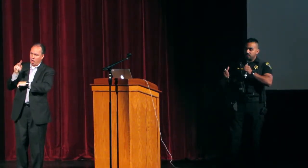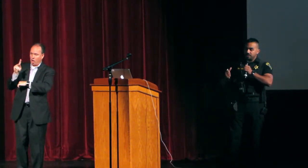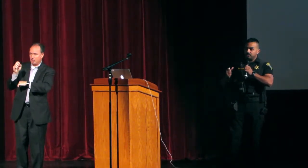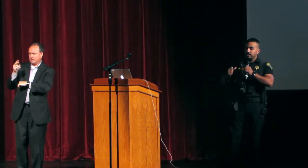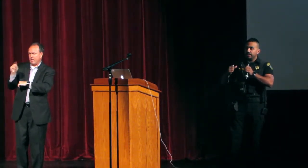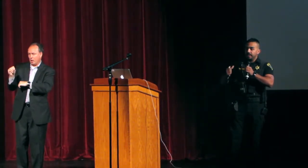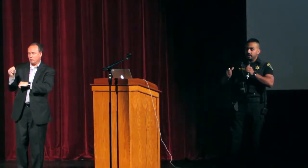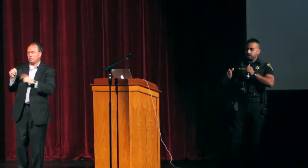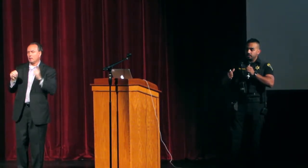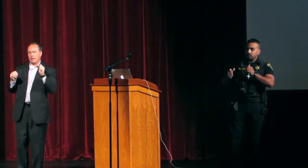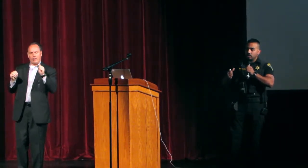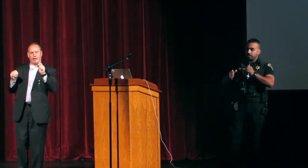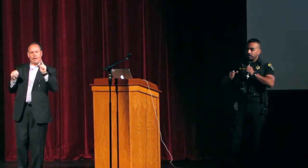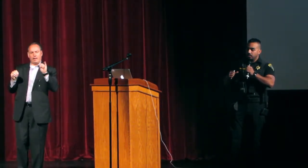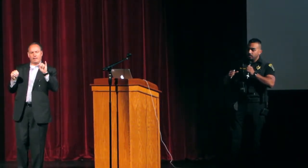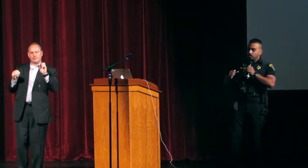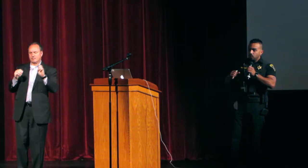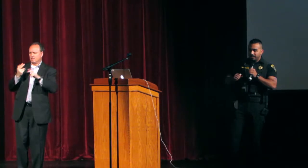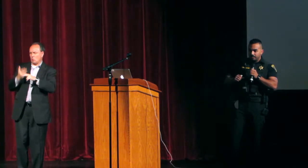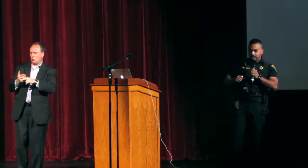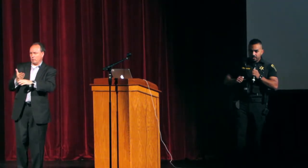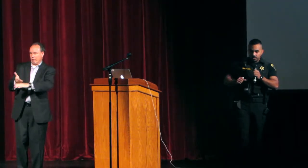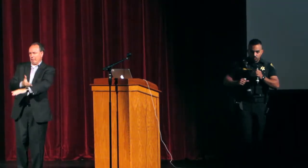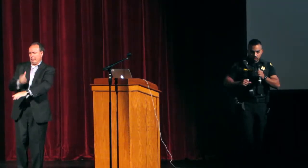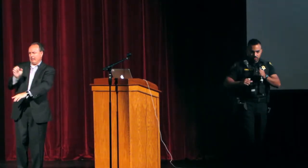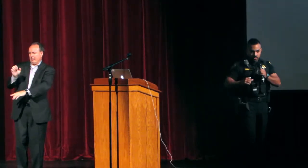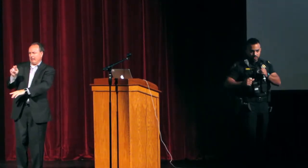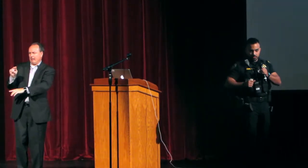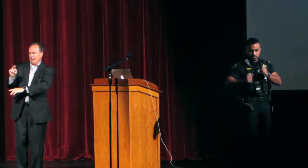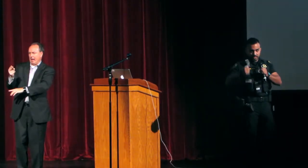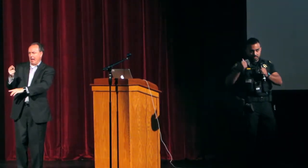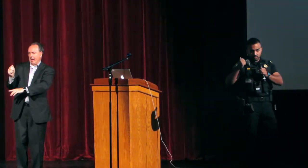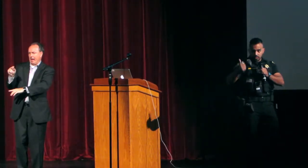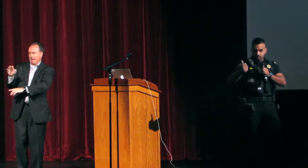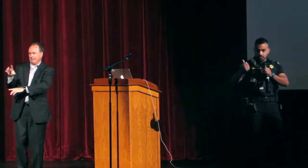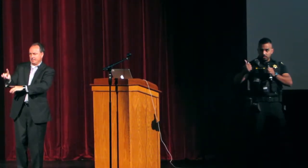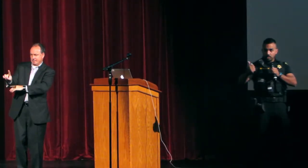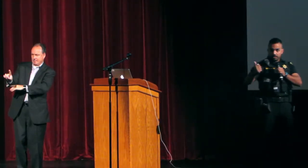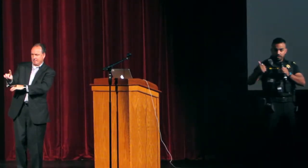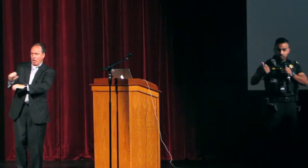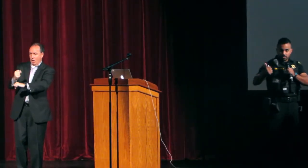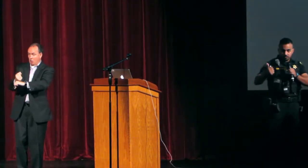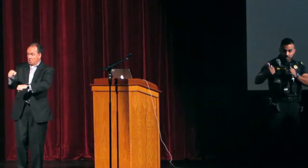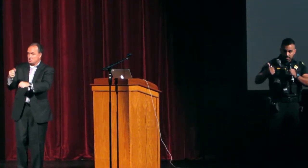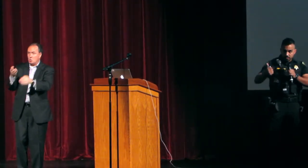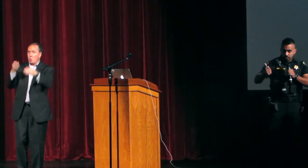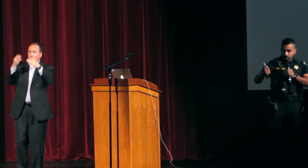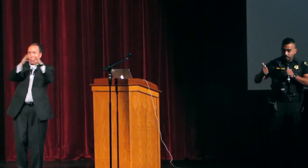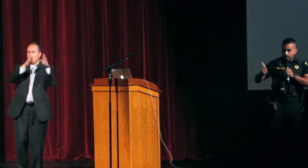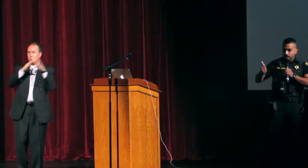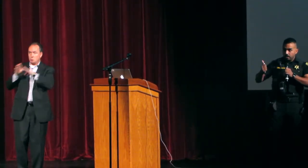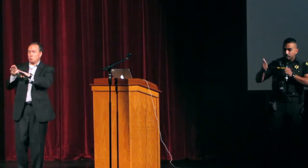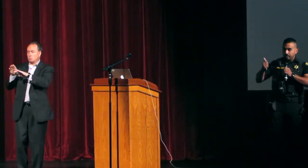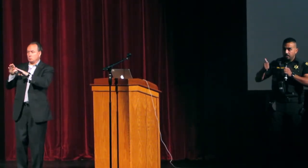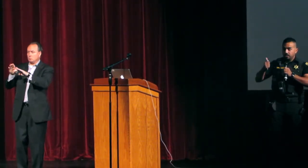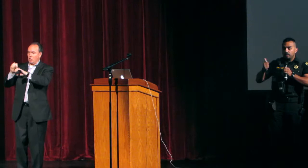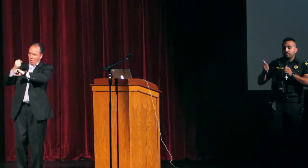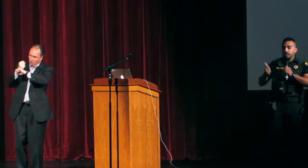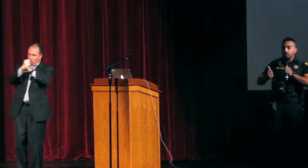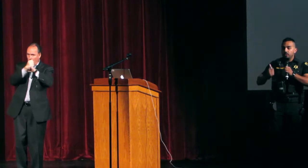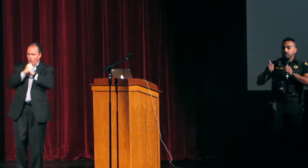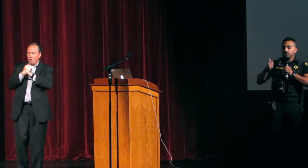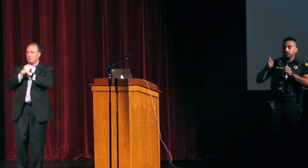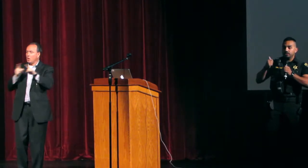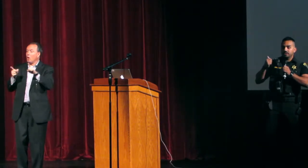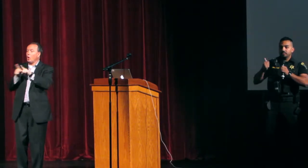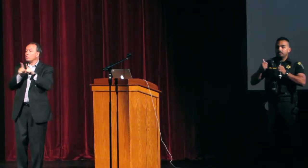Alice used is an enhanced lockdown. What that means is we're going to, yes, close and lock any doors if possible, but on top